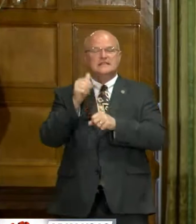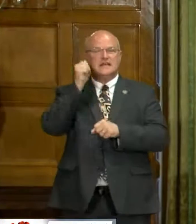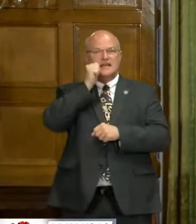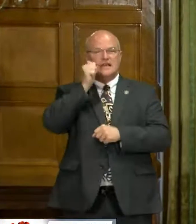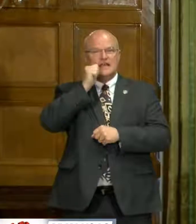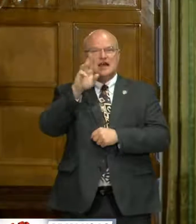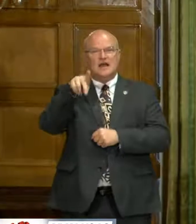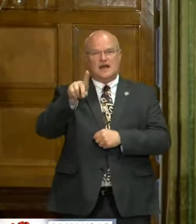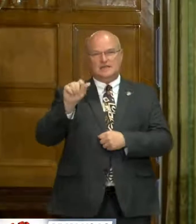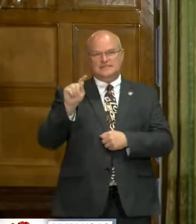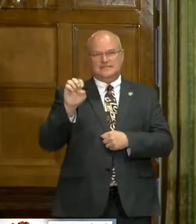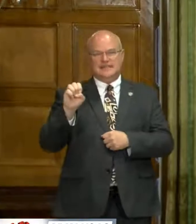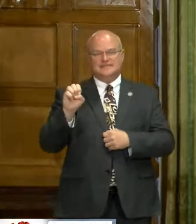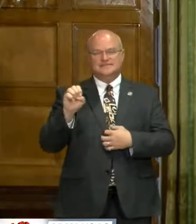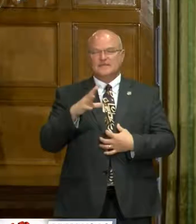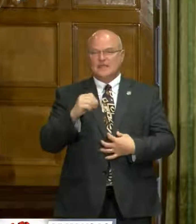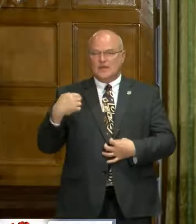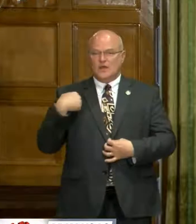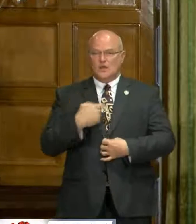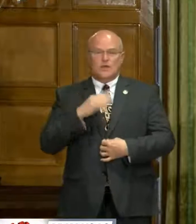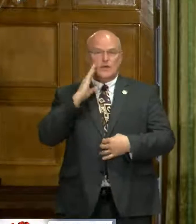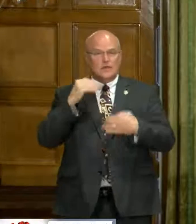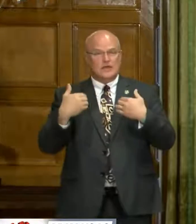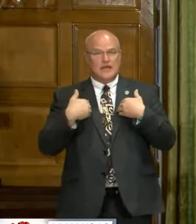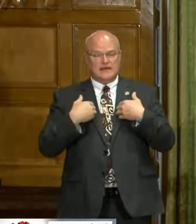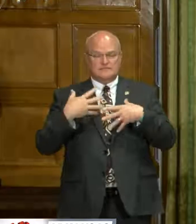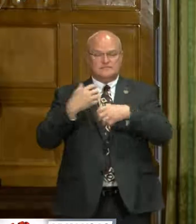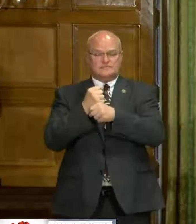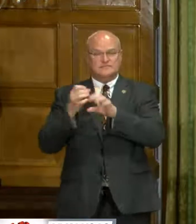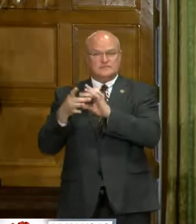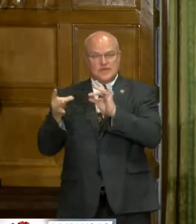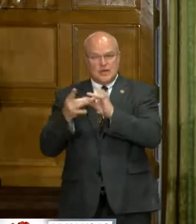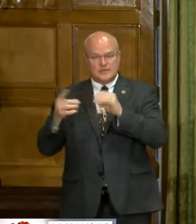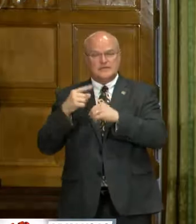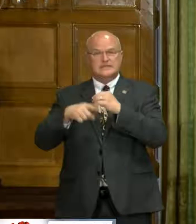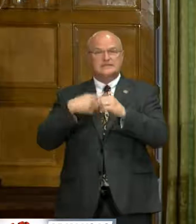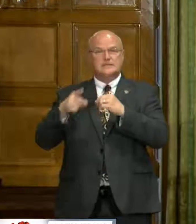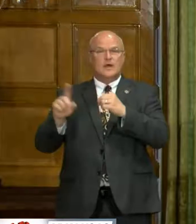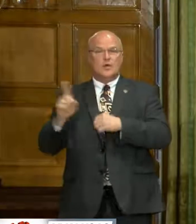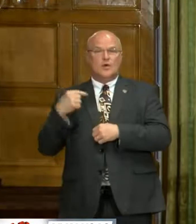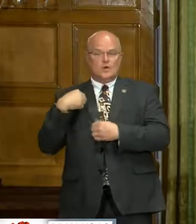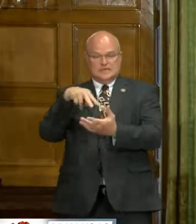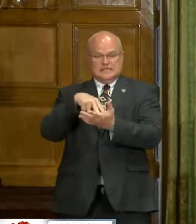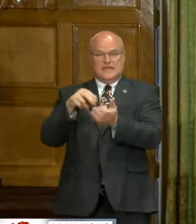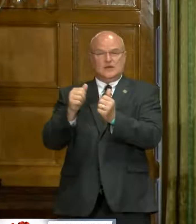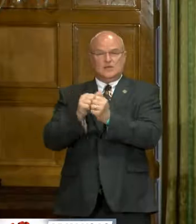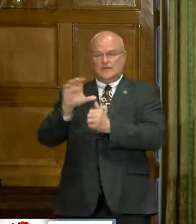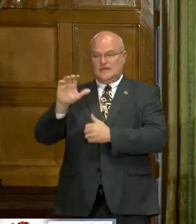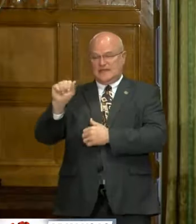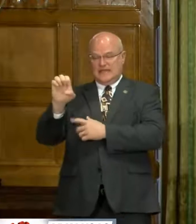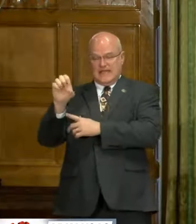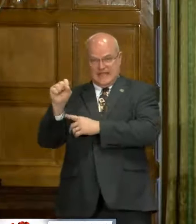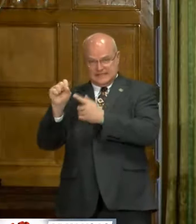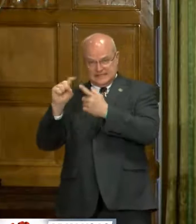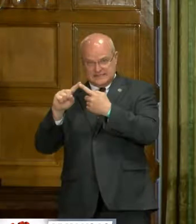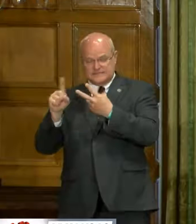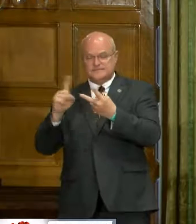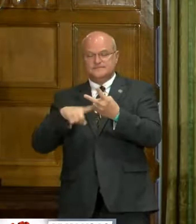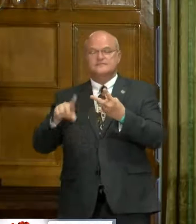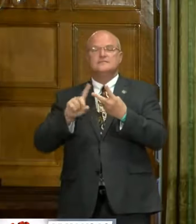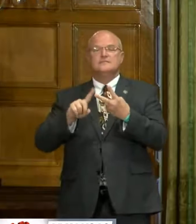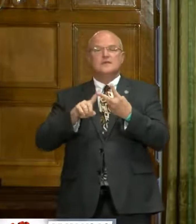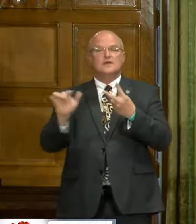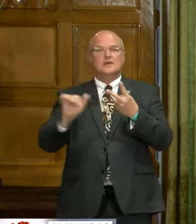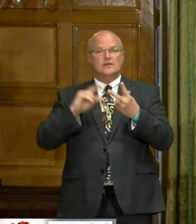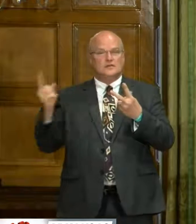Daily update, and we will have brief comments today about where we stand with our cases, but